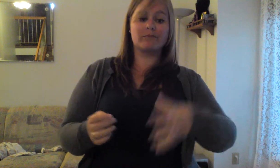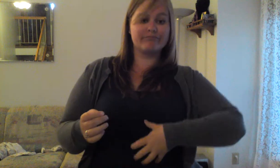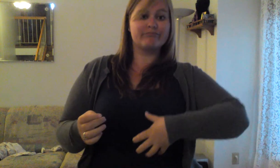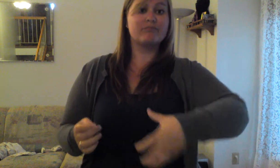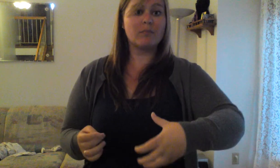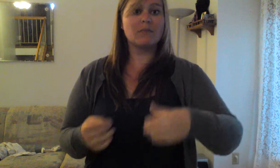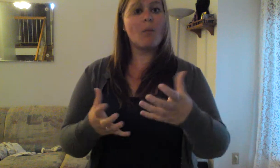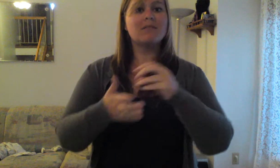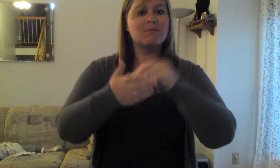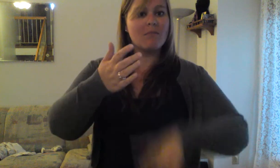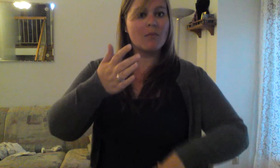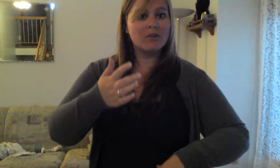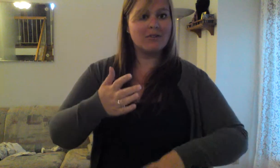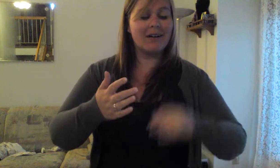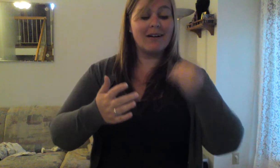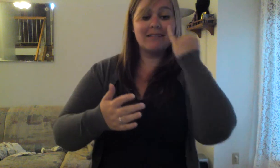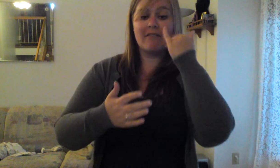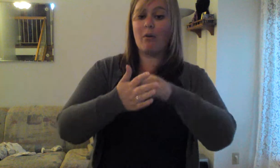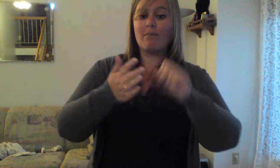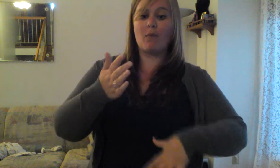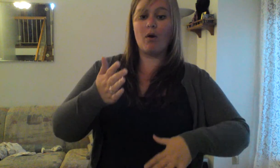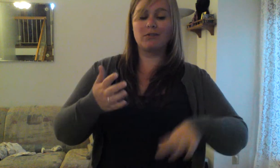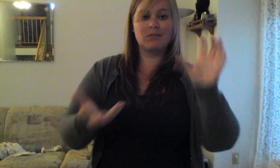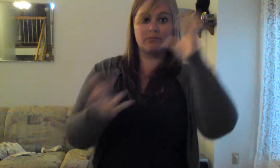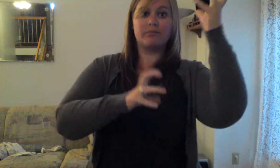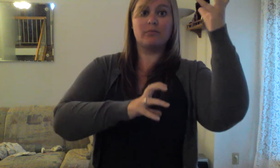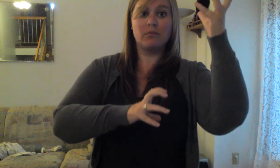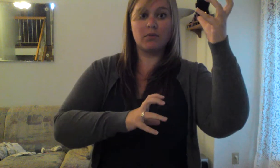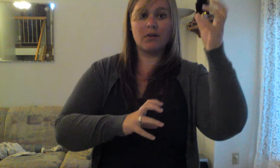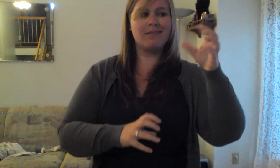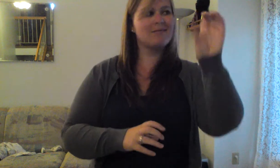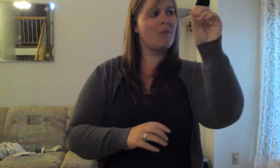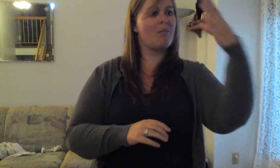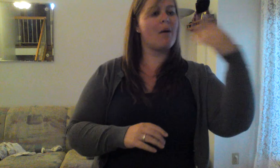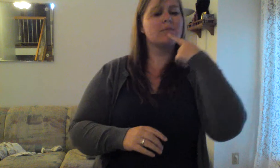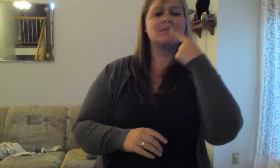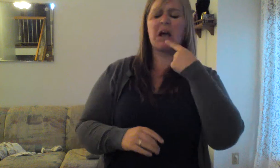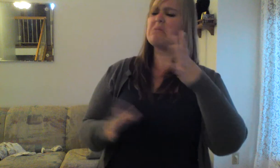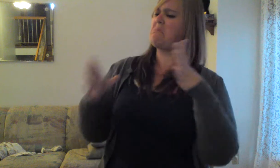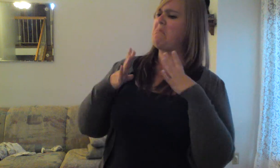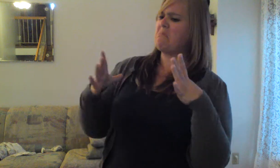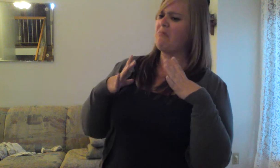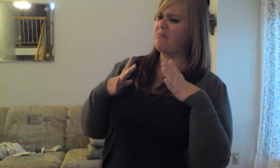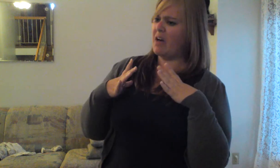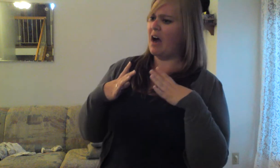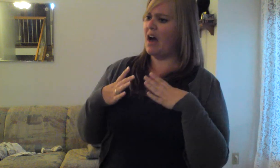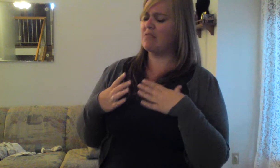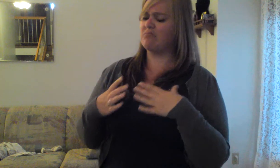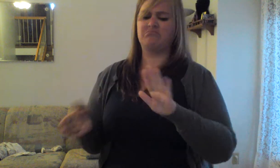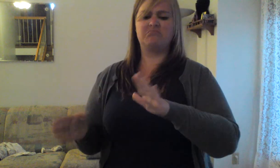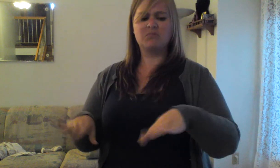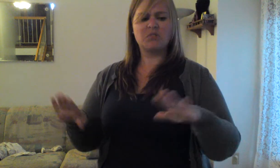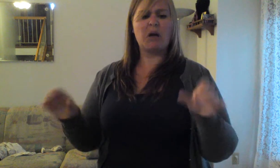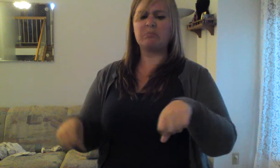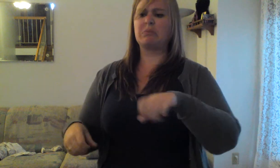If that abortion doesn't go as planned, Barack Obama says it's okay for the woman to let the child die from neglect. Well, that's what they